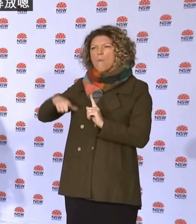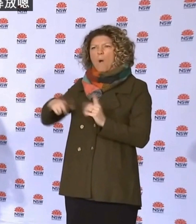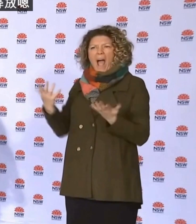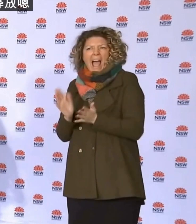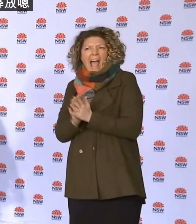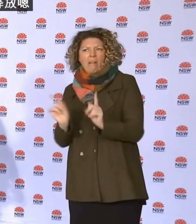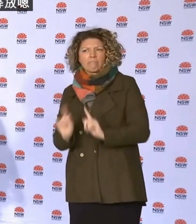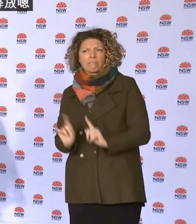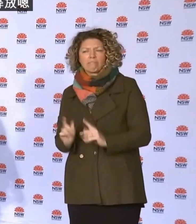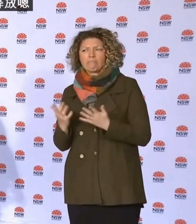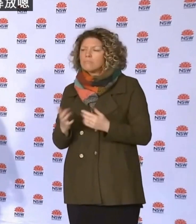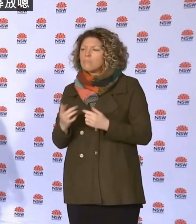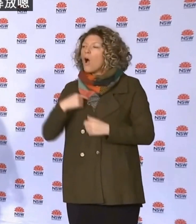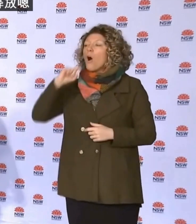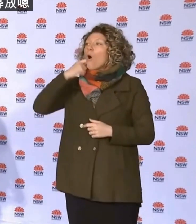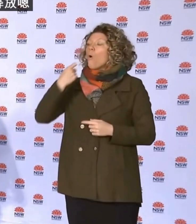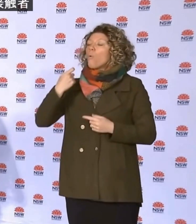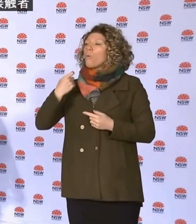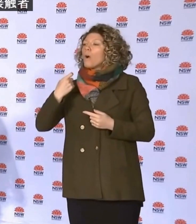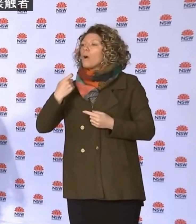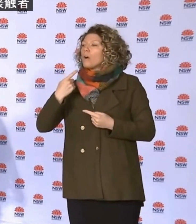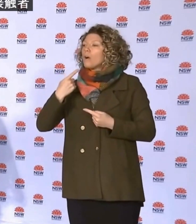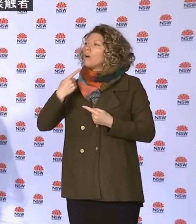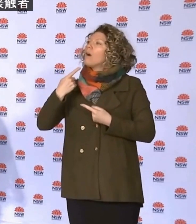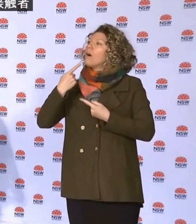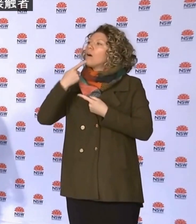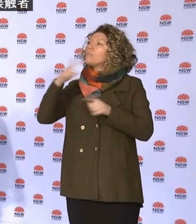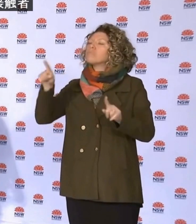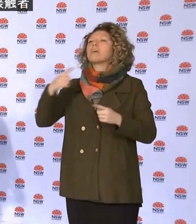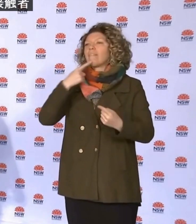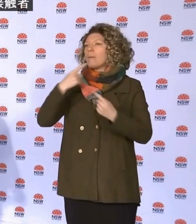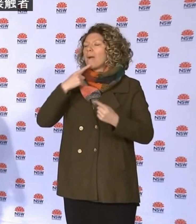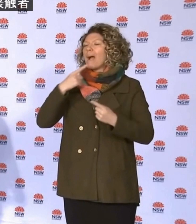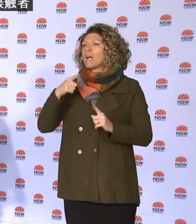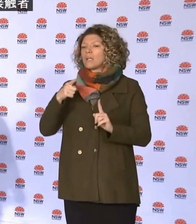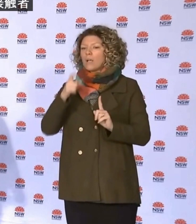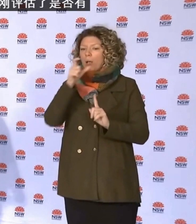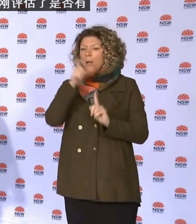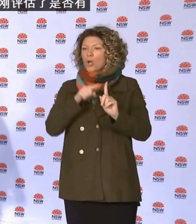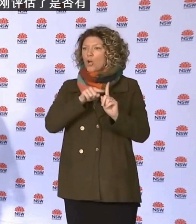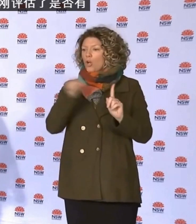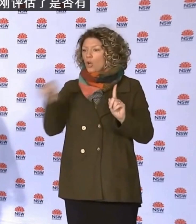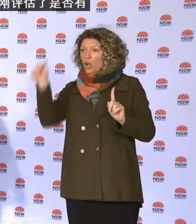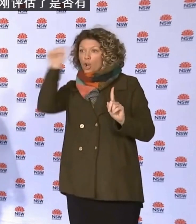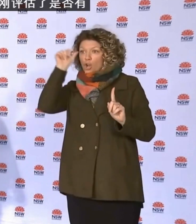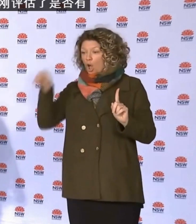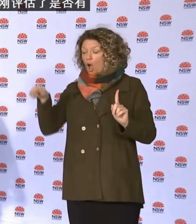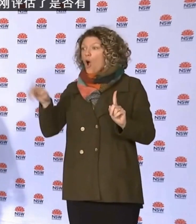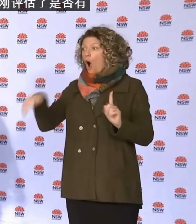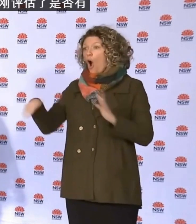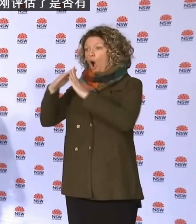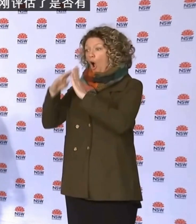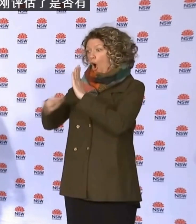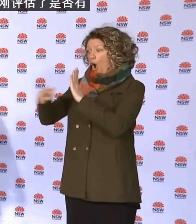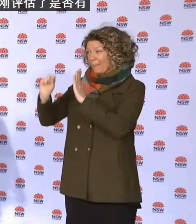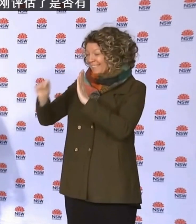but we will be releasing advice. There was someone who was a known close contact who's been in isolation, but